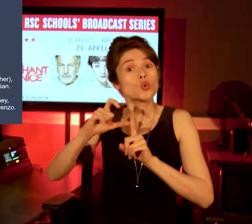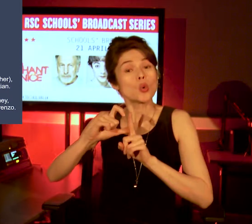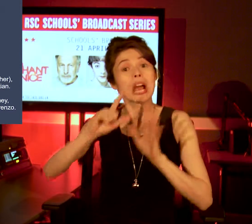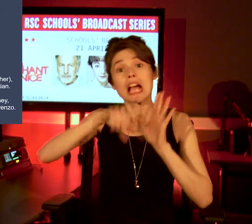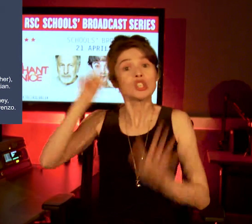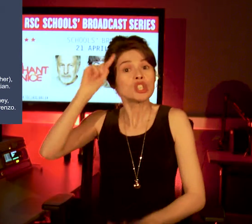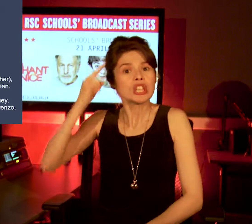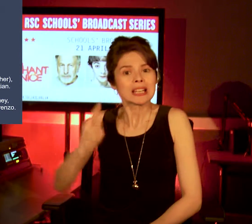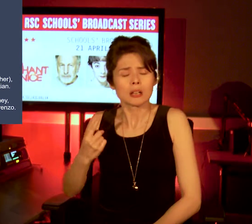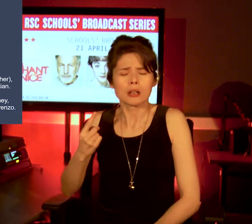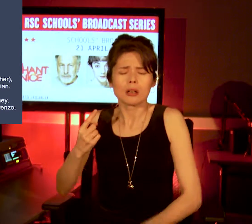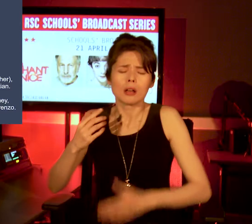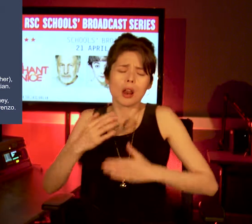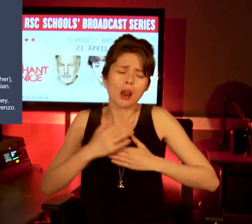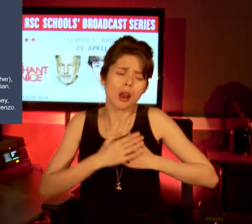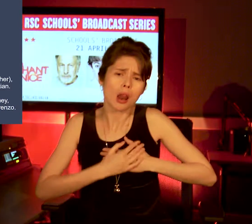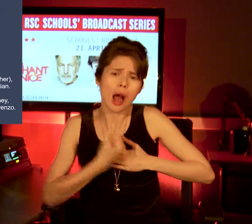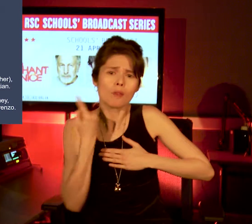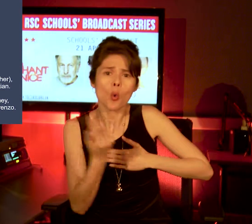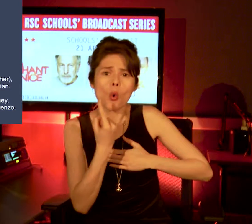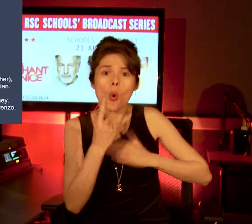Now, Shylock's daughter, Jessica,